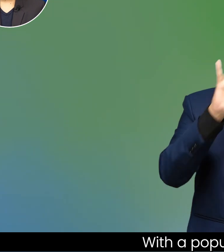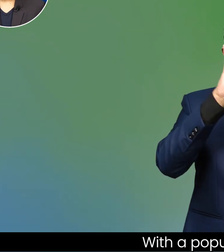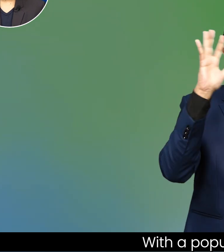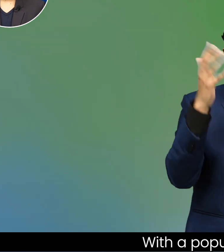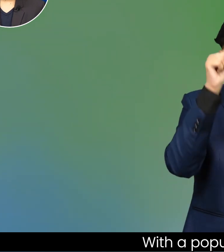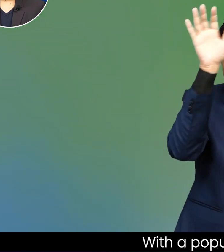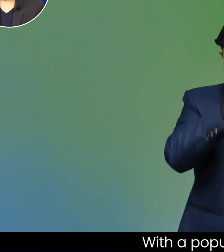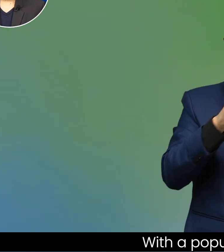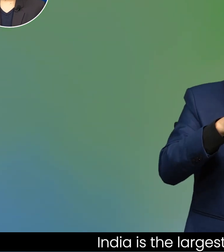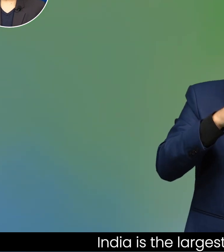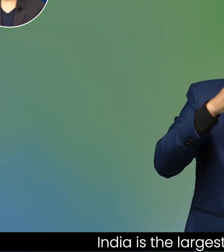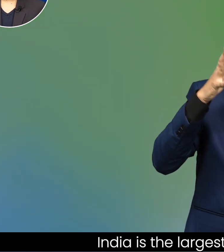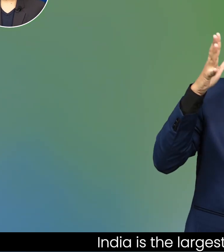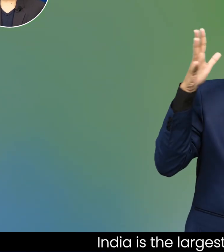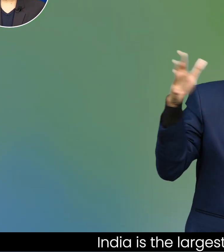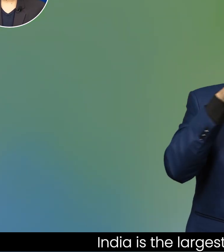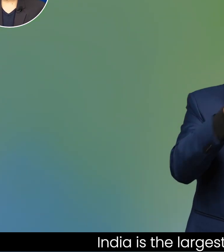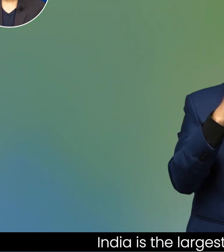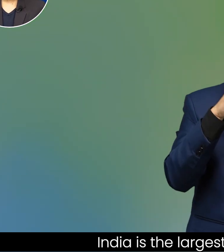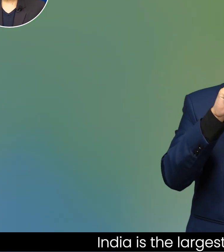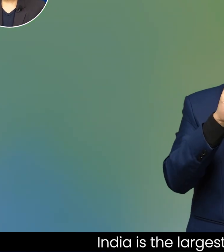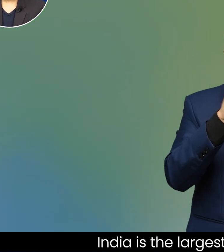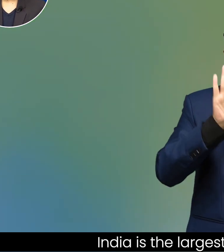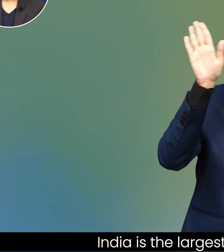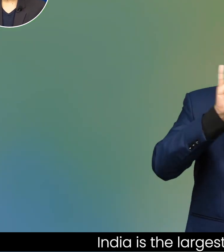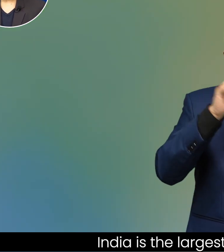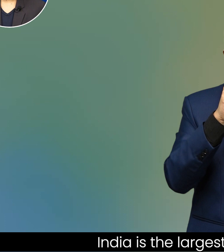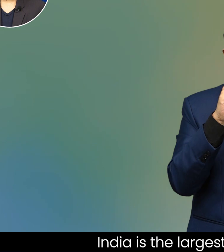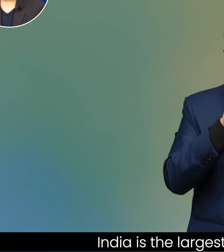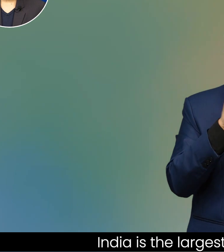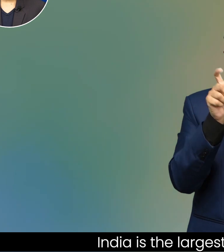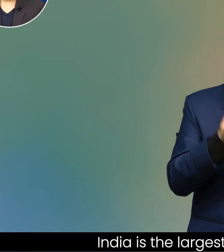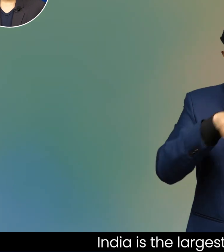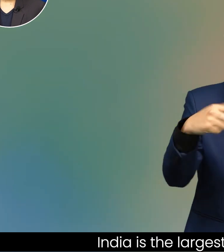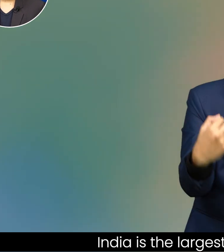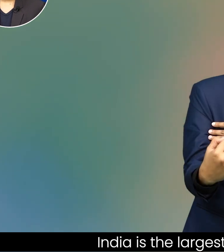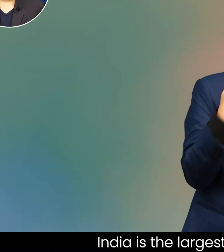1.21 billion, India is the largest democracy in the world.